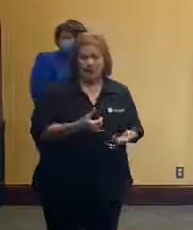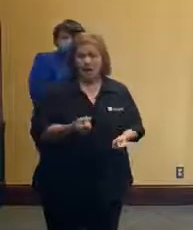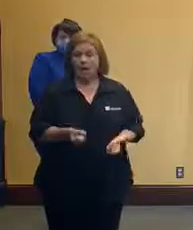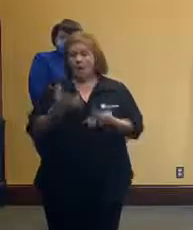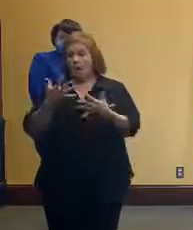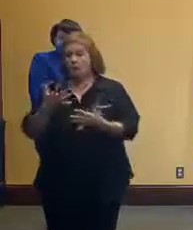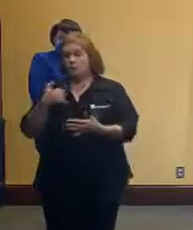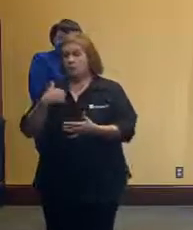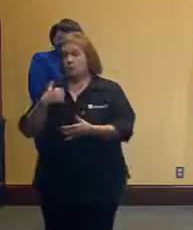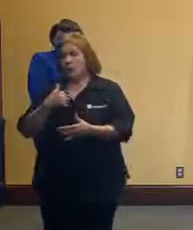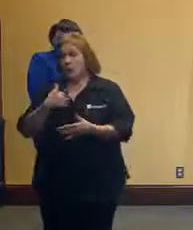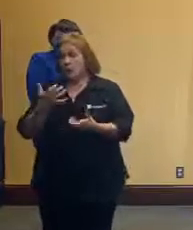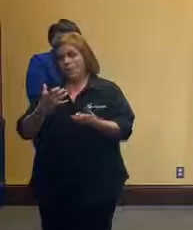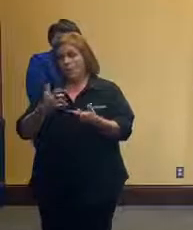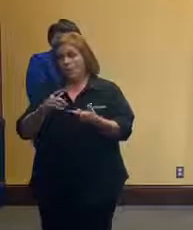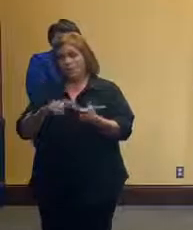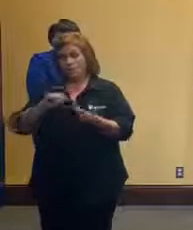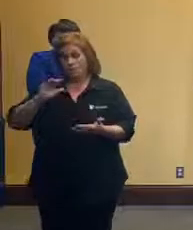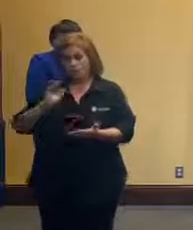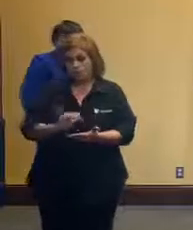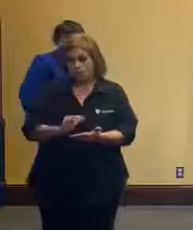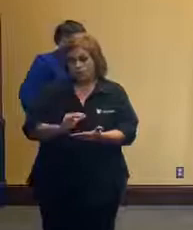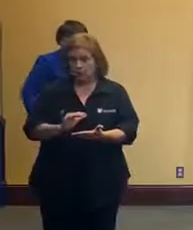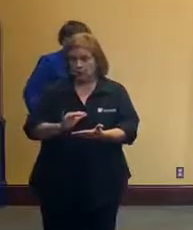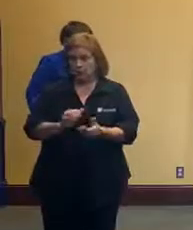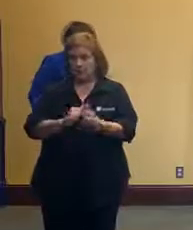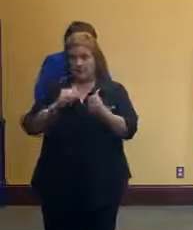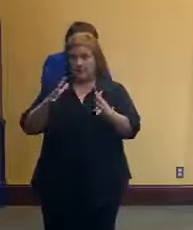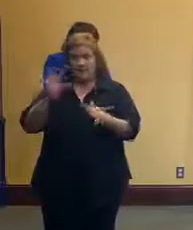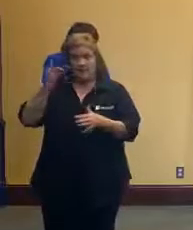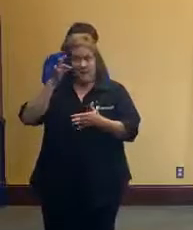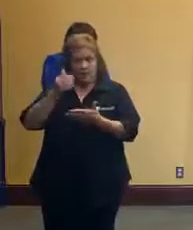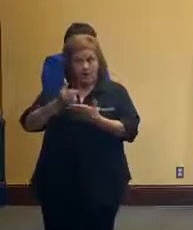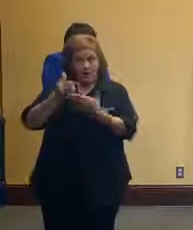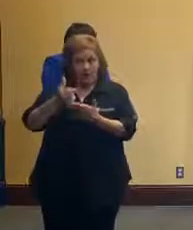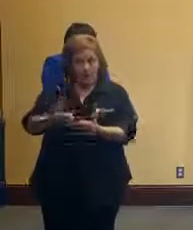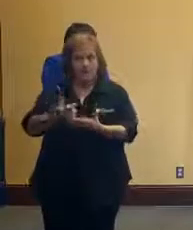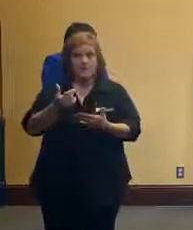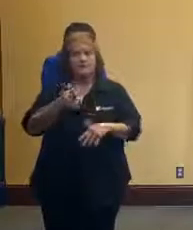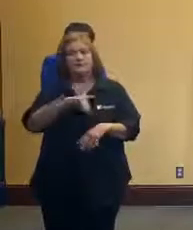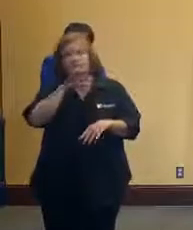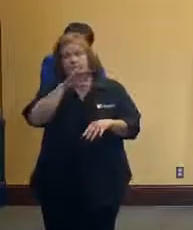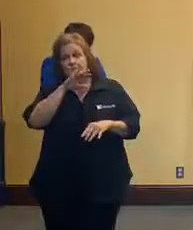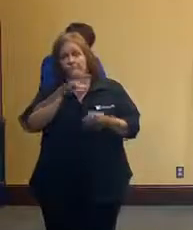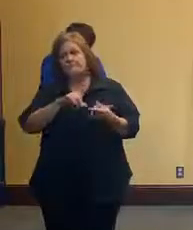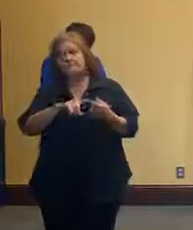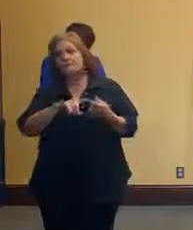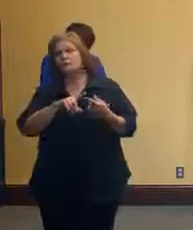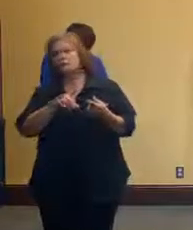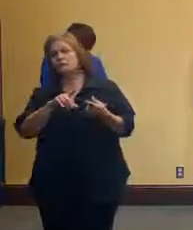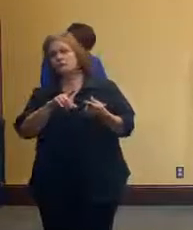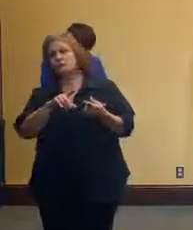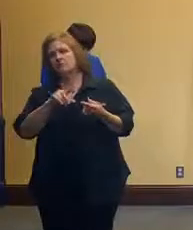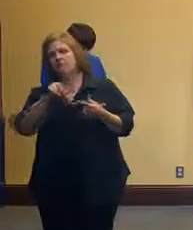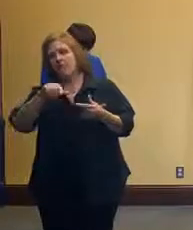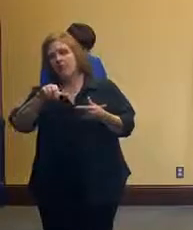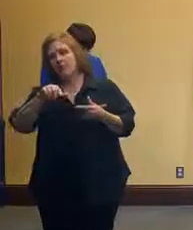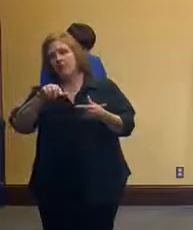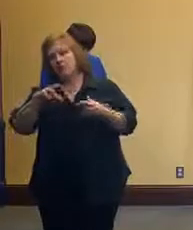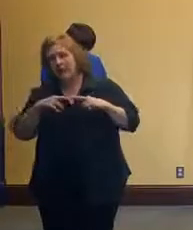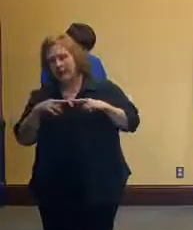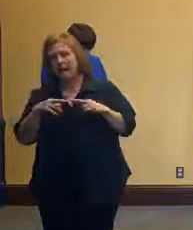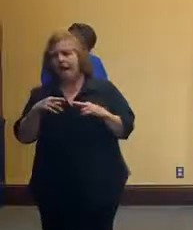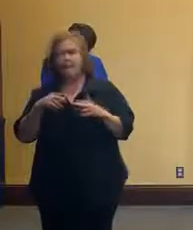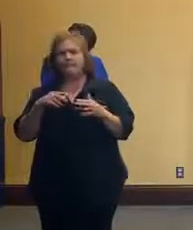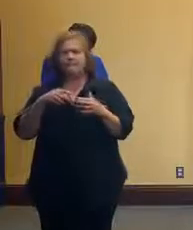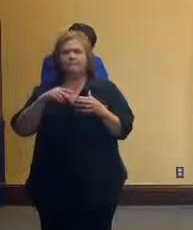are we looking to reduce it without federal help? And are public safety, sanitation, DPW, and incentivizing retirement